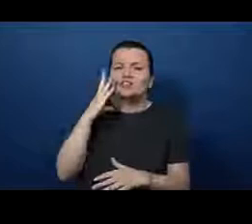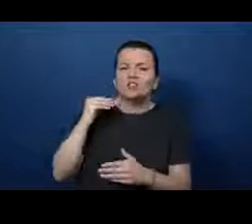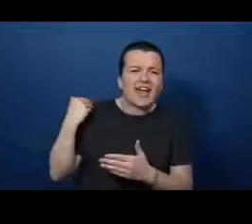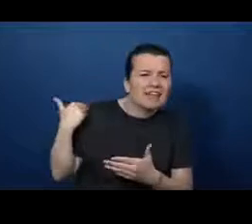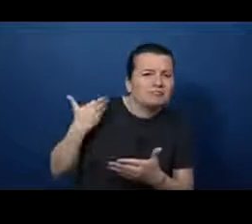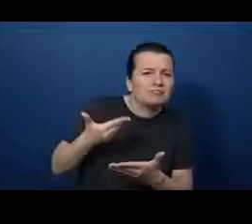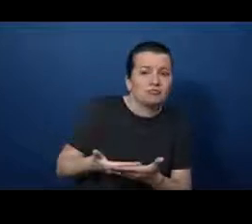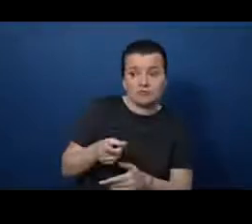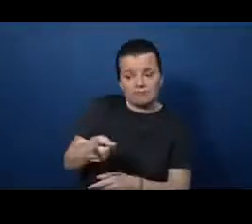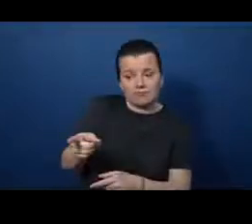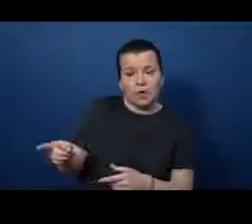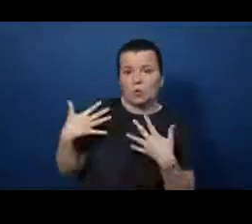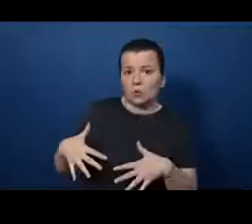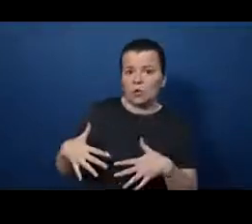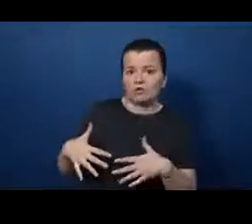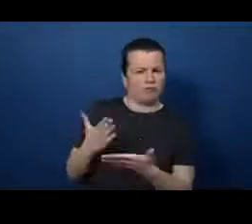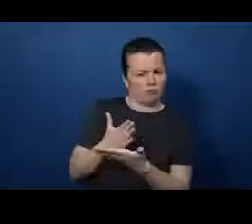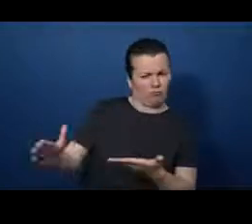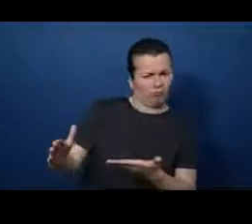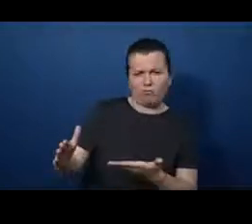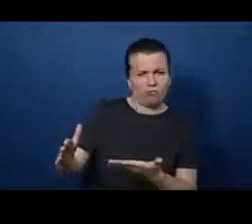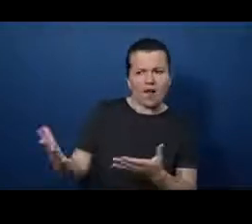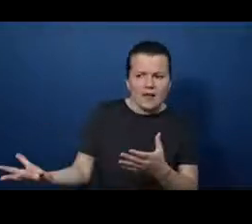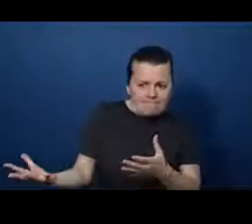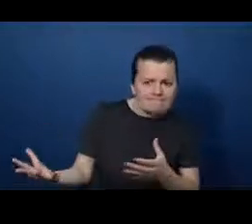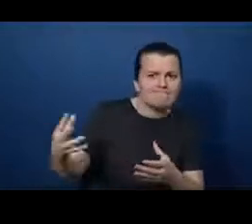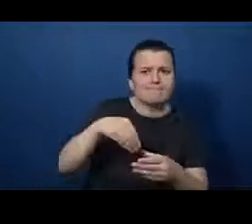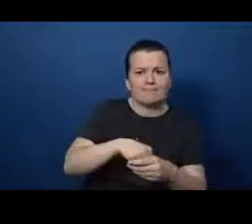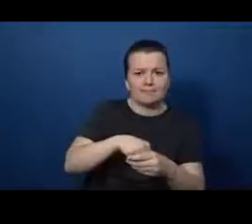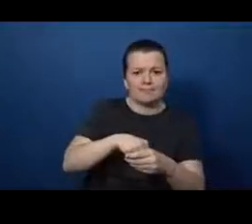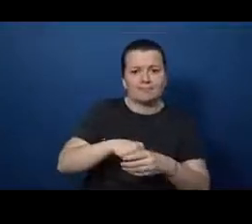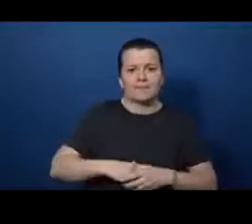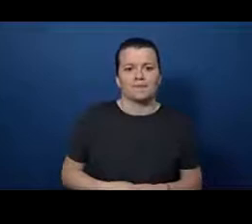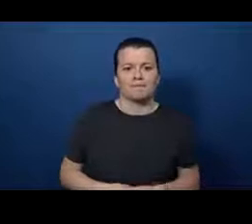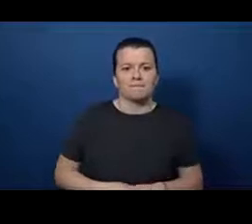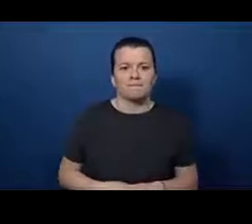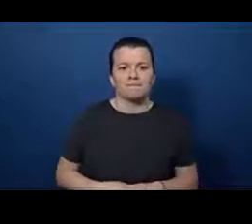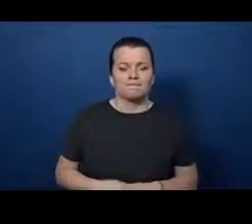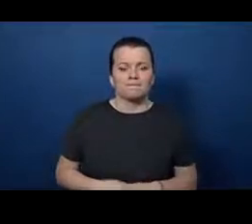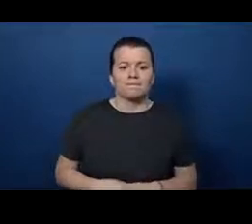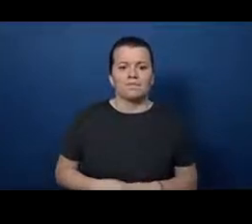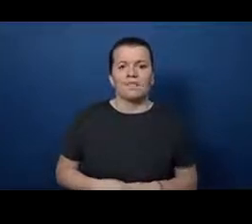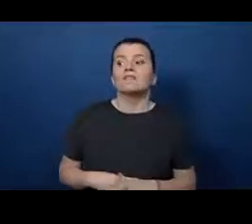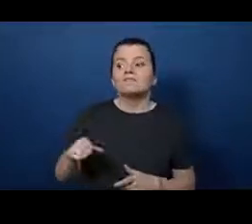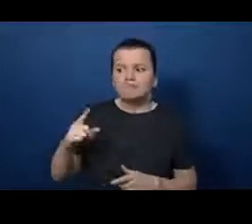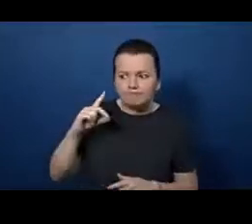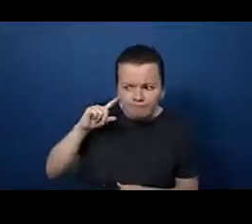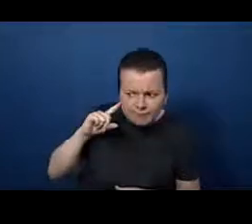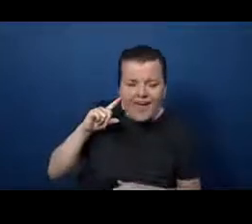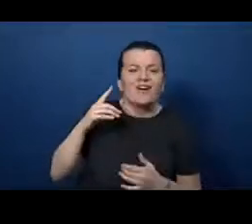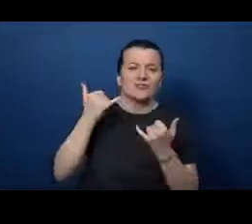This means we can have an improved evidence-based response to bullying, and we will hear more about that